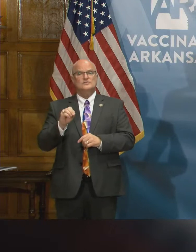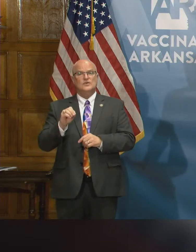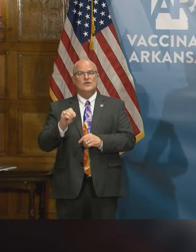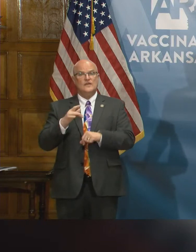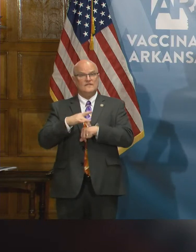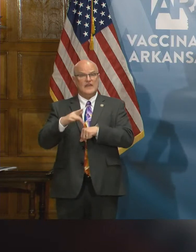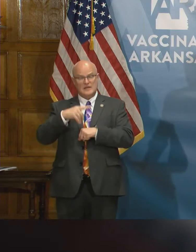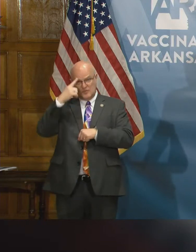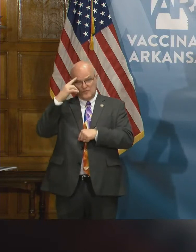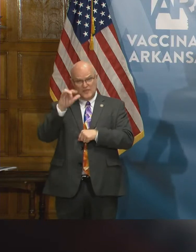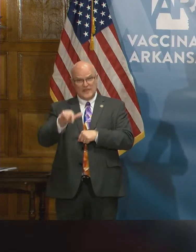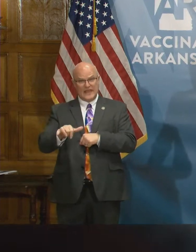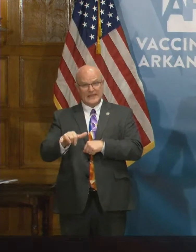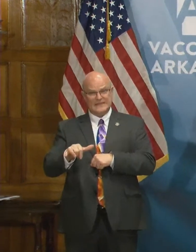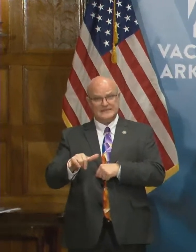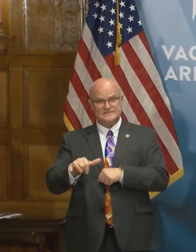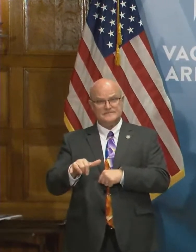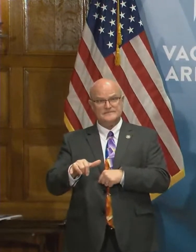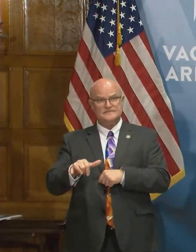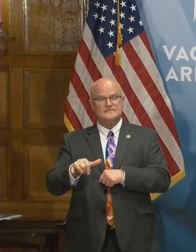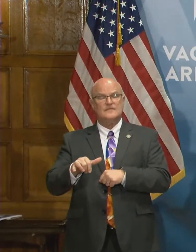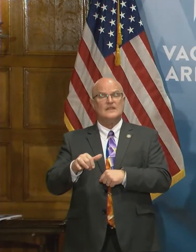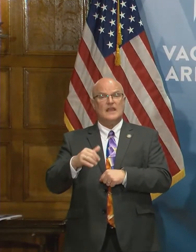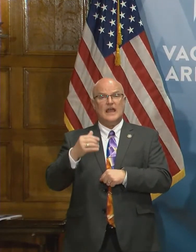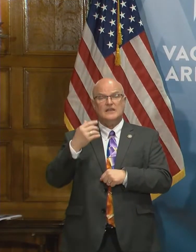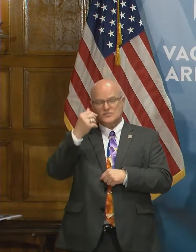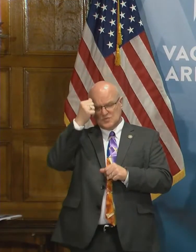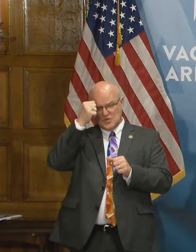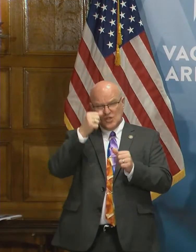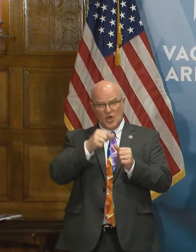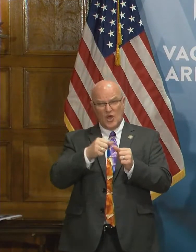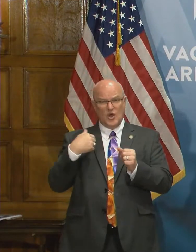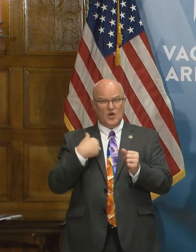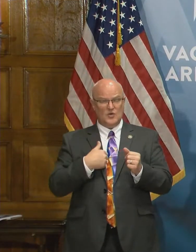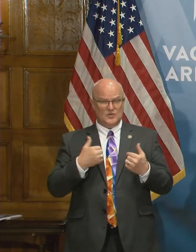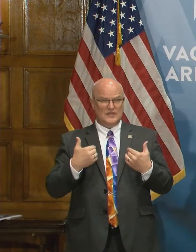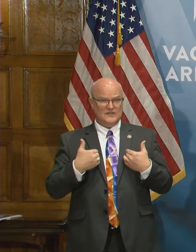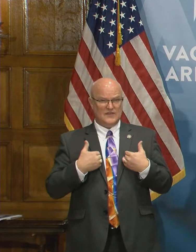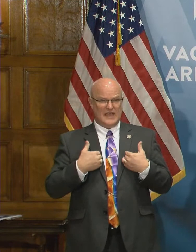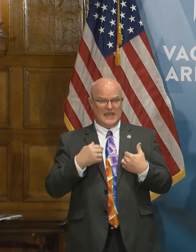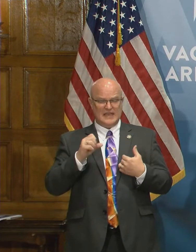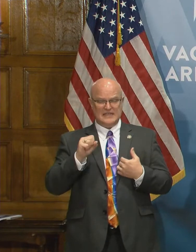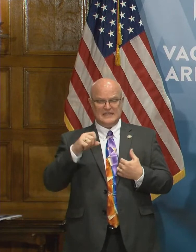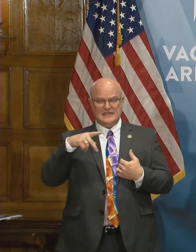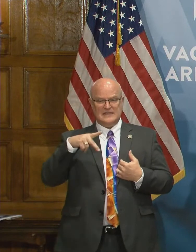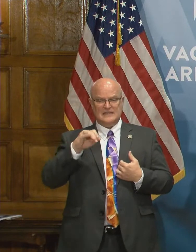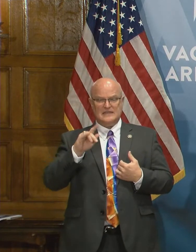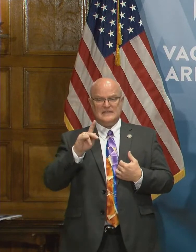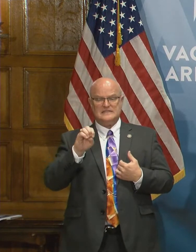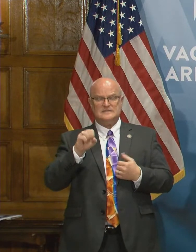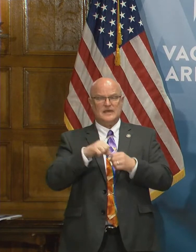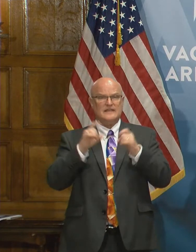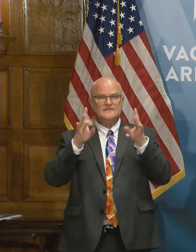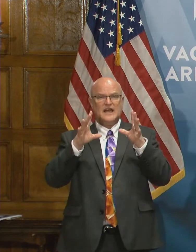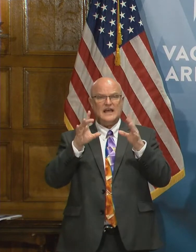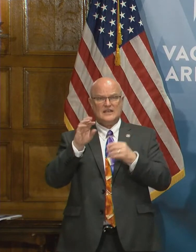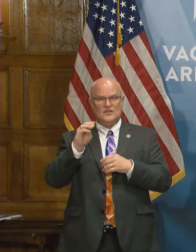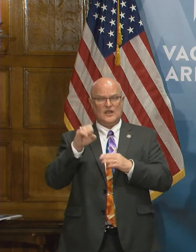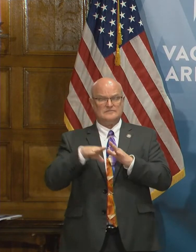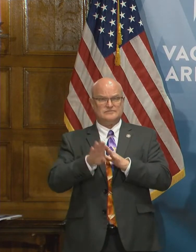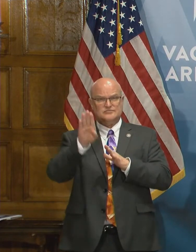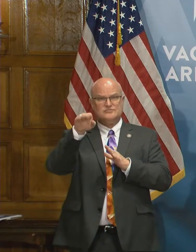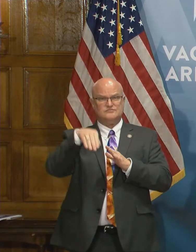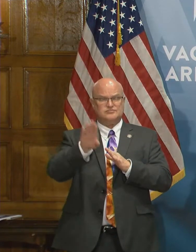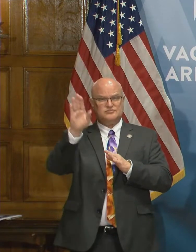they're available for that. As you'll recall, we've had spikes in violent crime previously